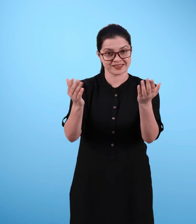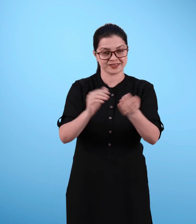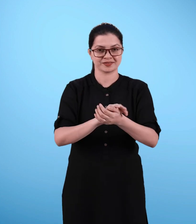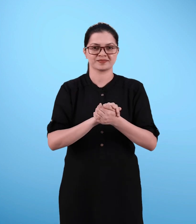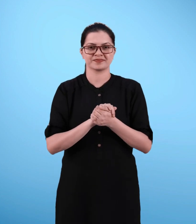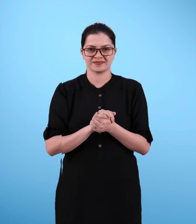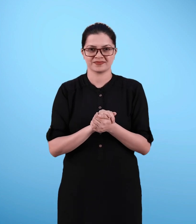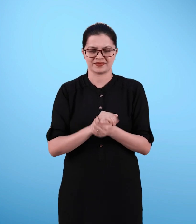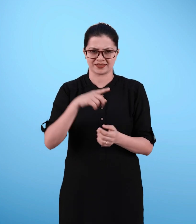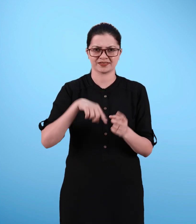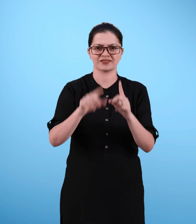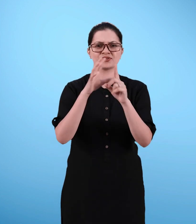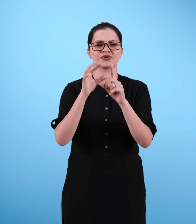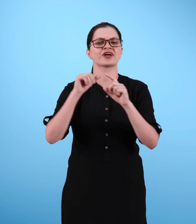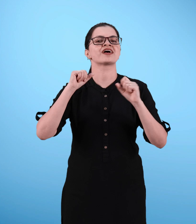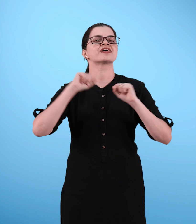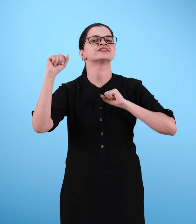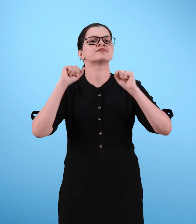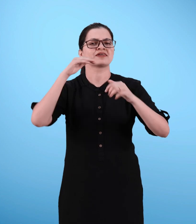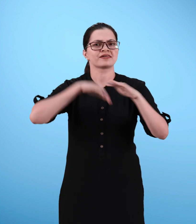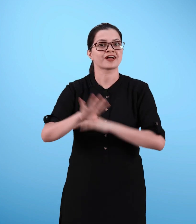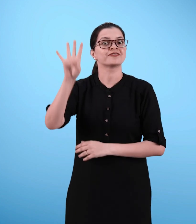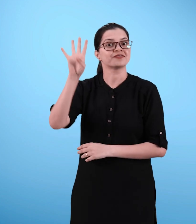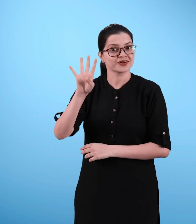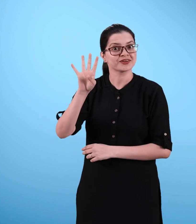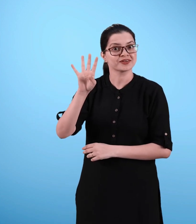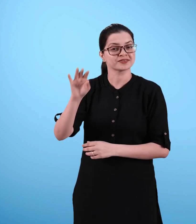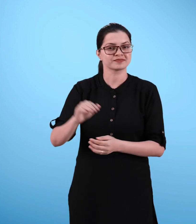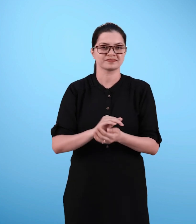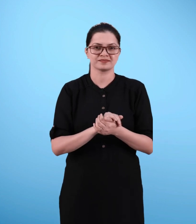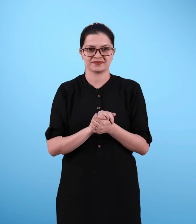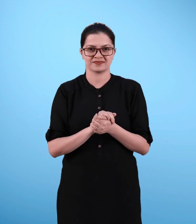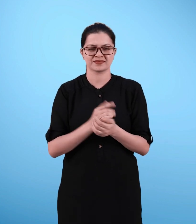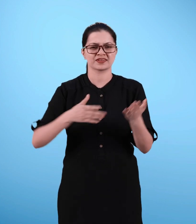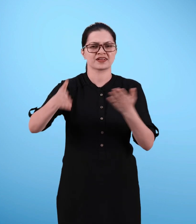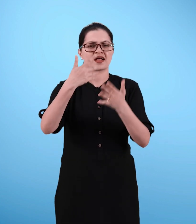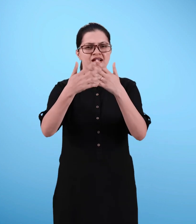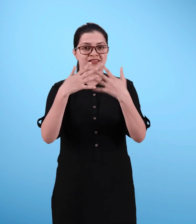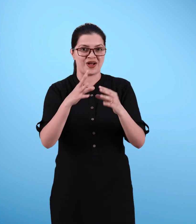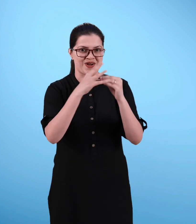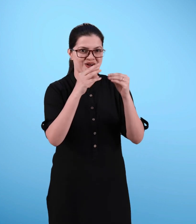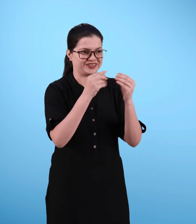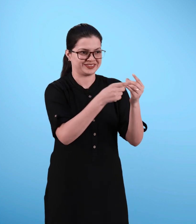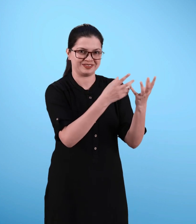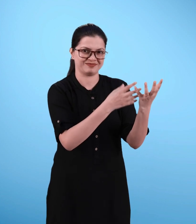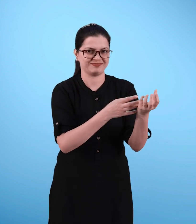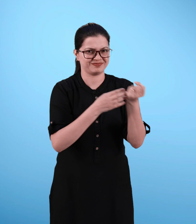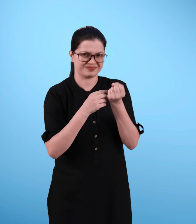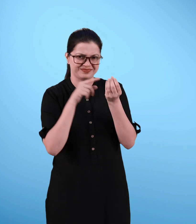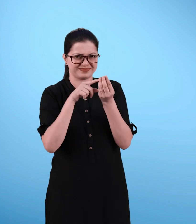Start. 4. Activity 4. Hold some cotton wool in one hand. Hold some cotton wool in one Pinch some hand.